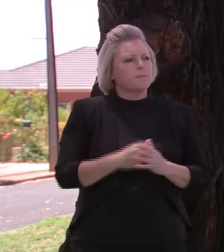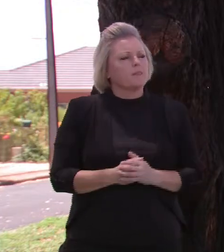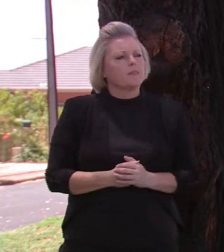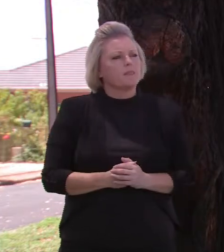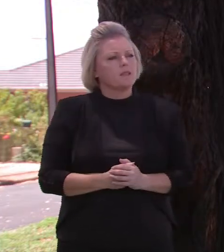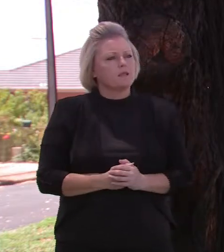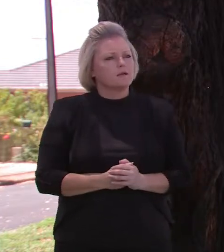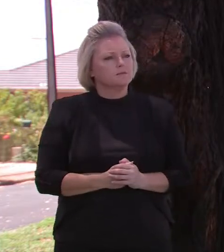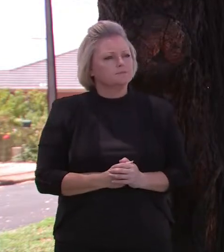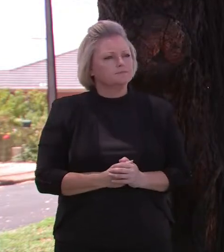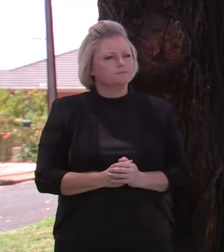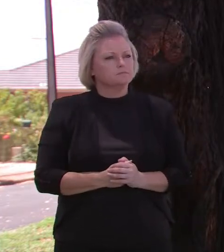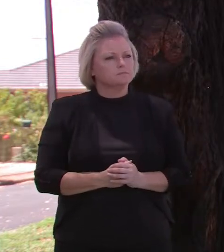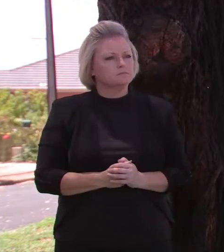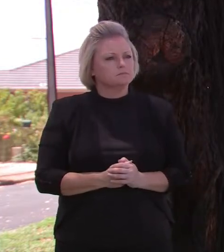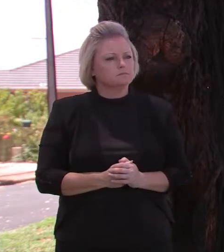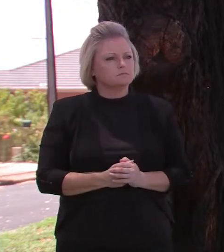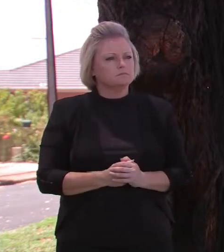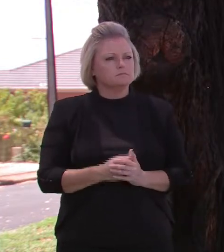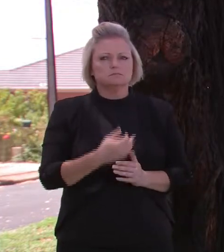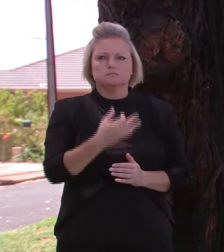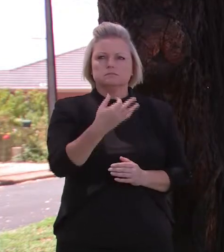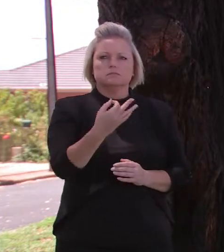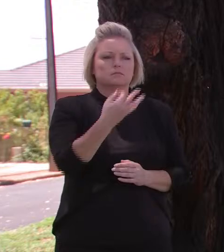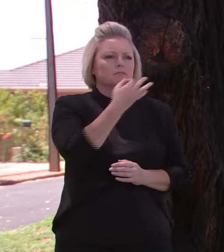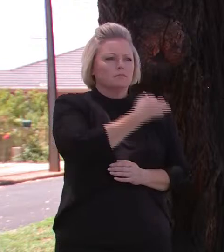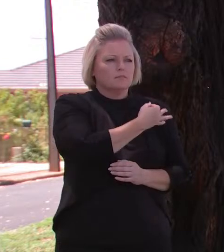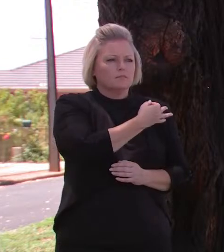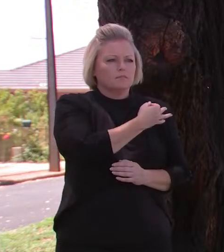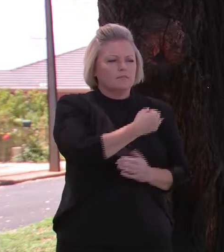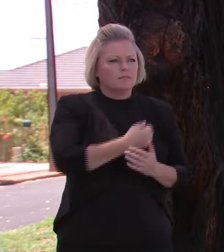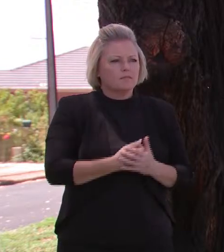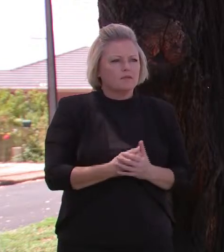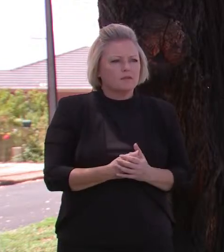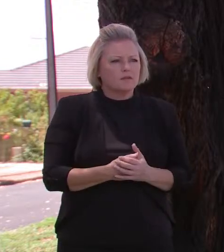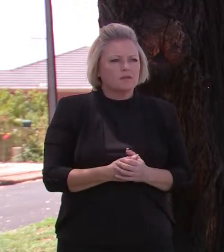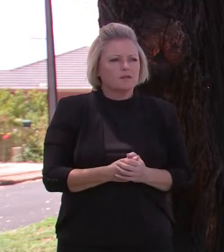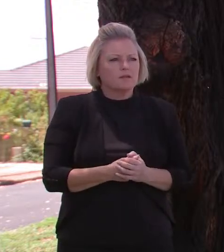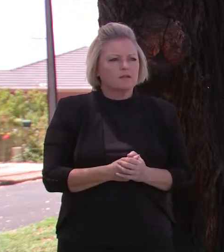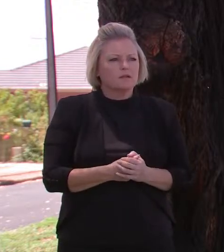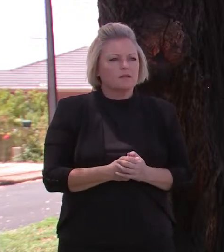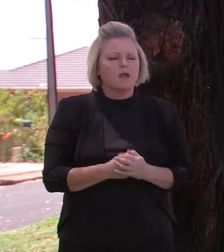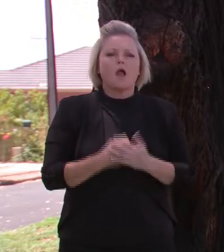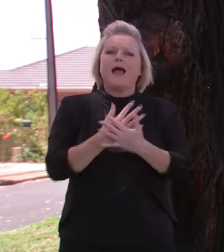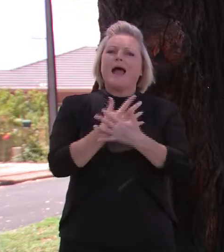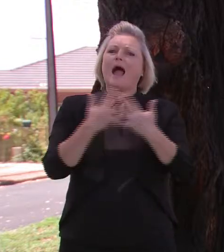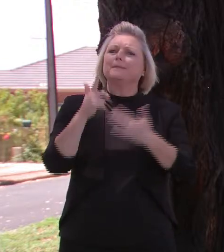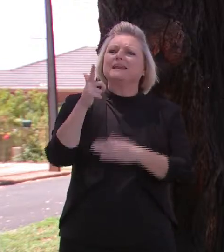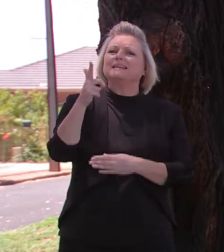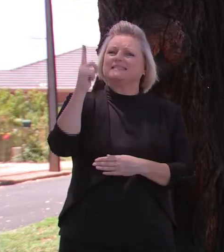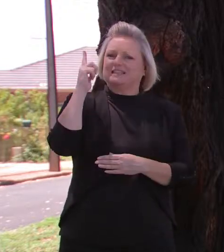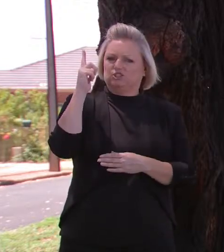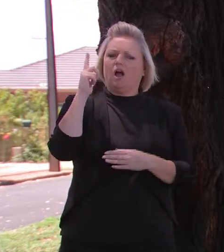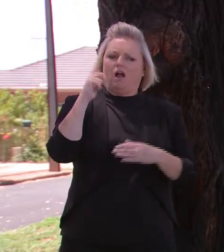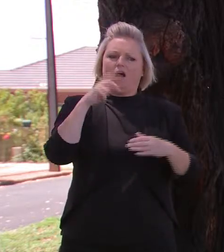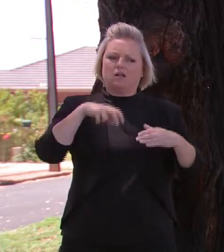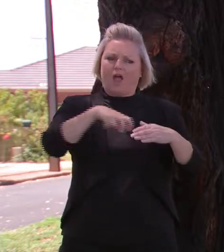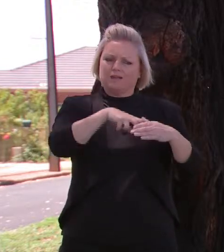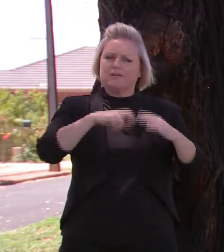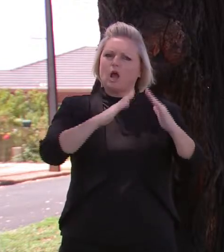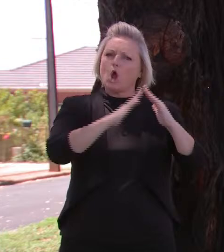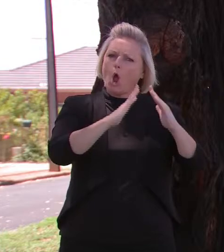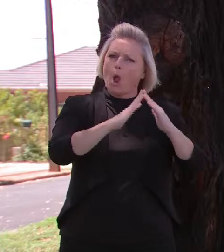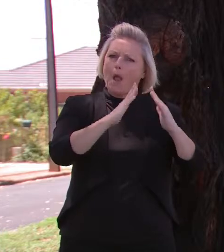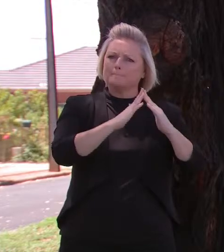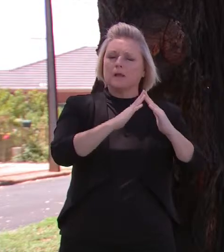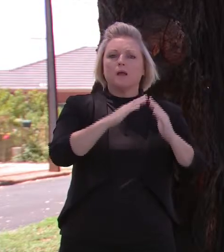before students returned today? No. Will you be updating us with the number of teachers that are furloughed, as you have been with SA Health? Look,